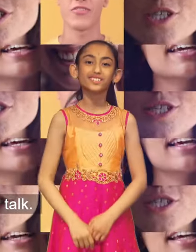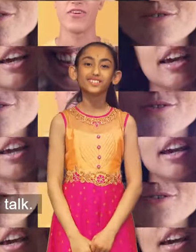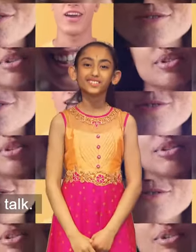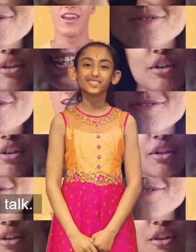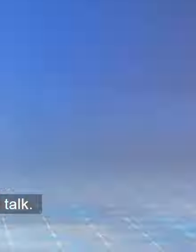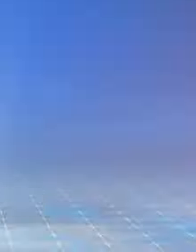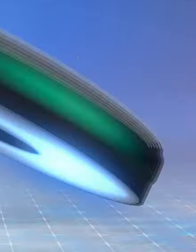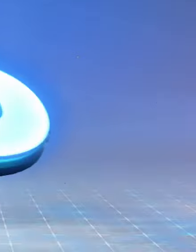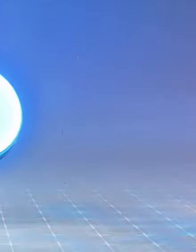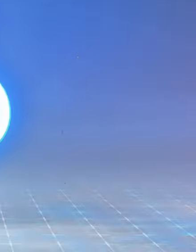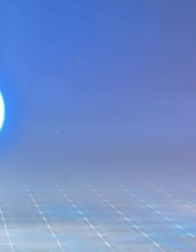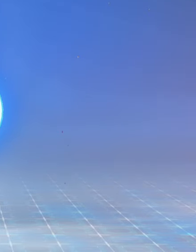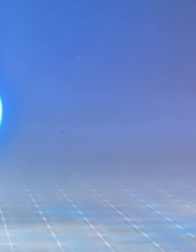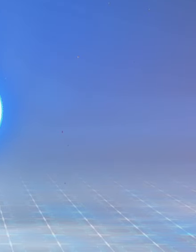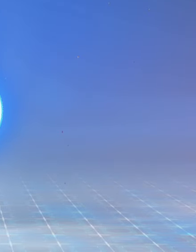Take it in turns to talk.